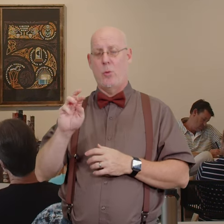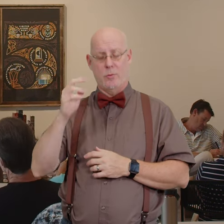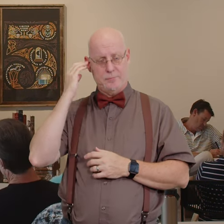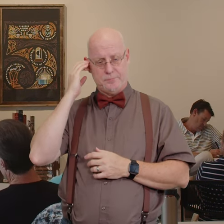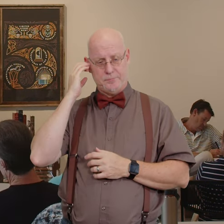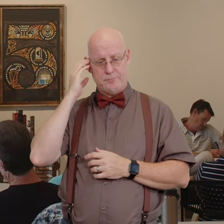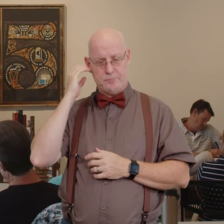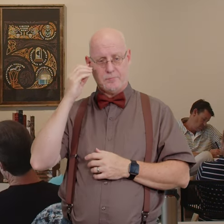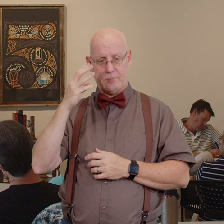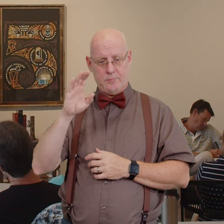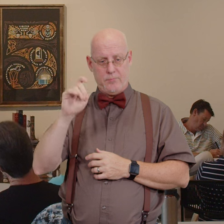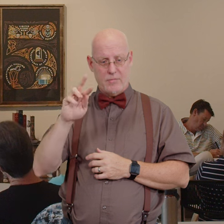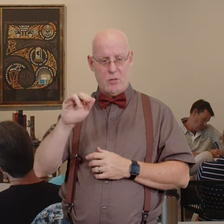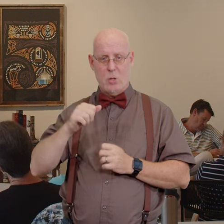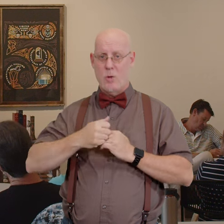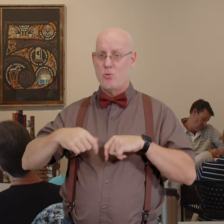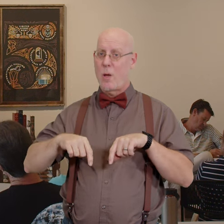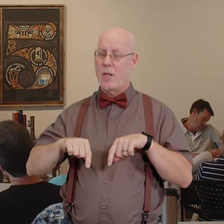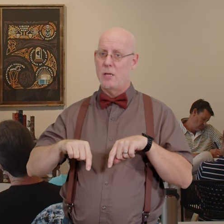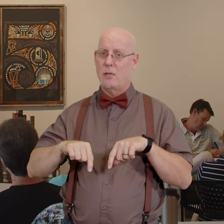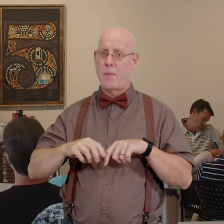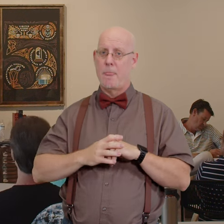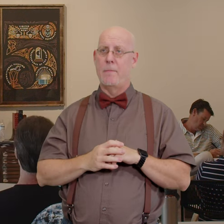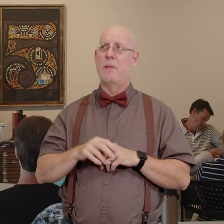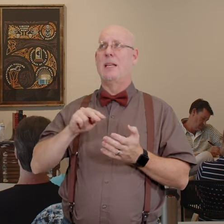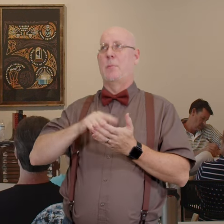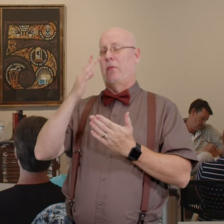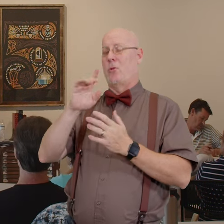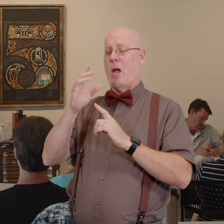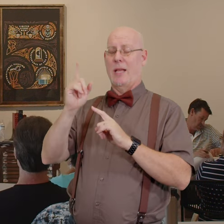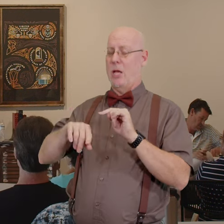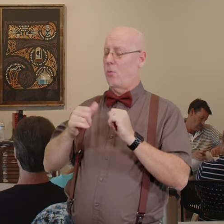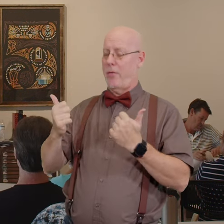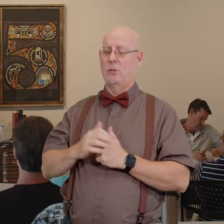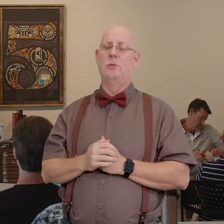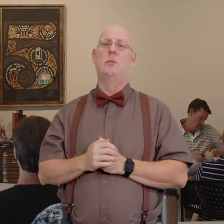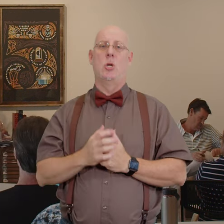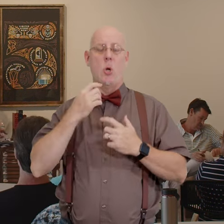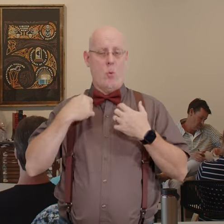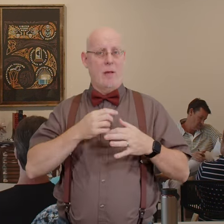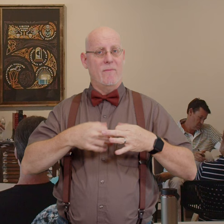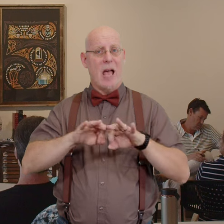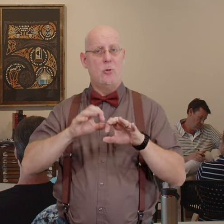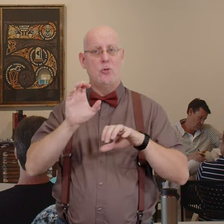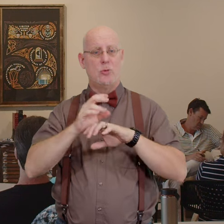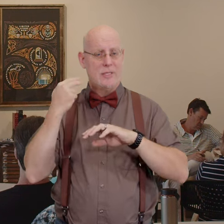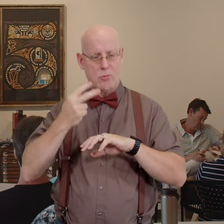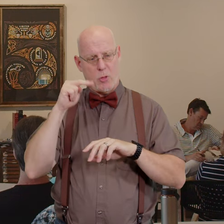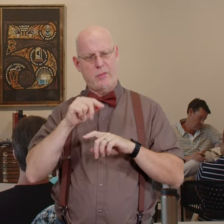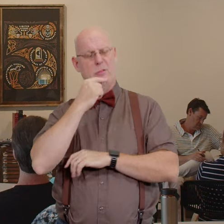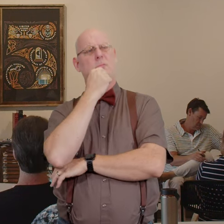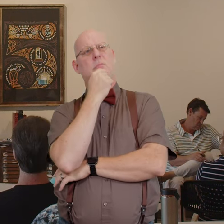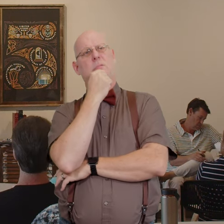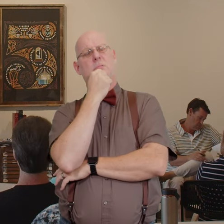Luther did in the 16th century with trembling. Here I stand before God, I can do no other. So we do value church history, hopefully, and